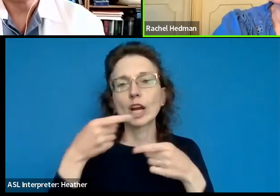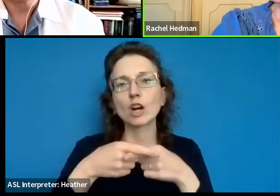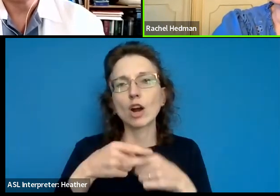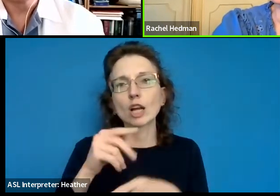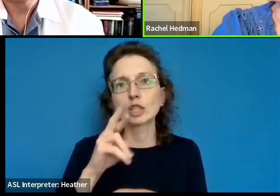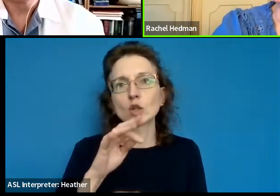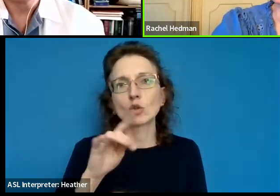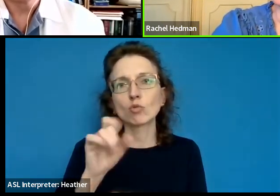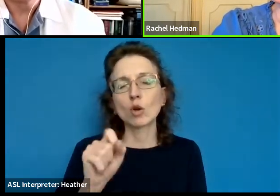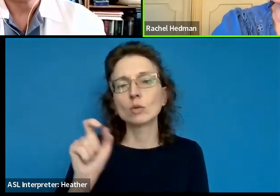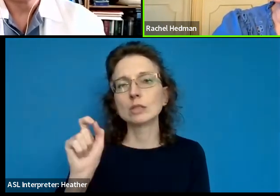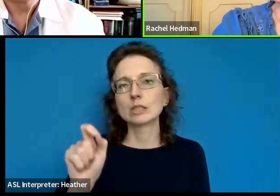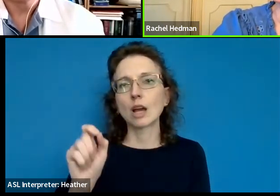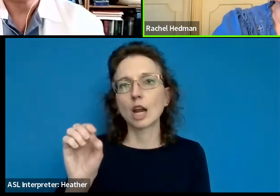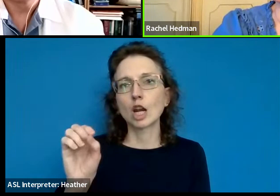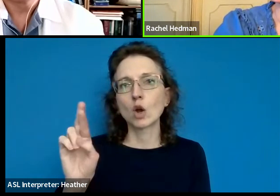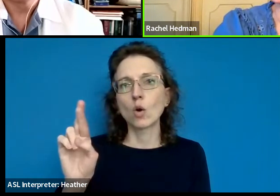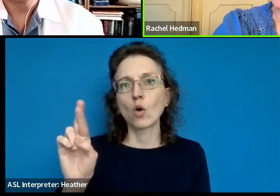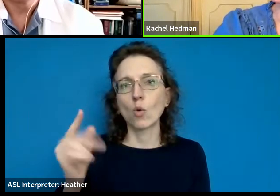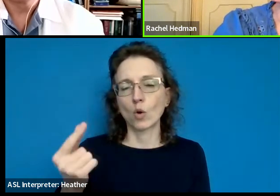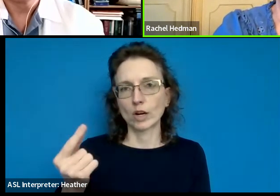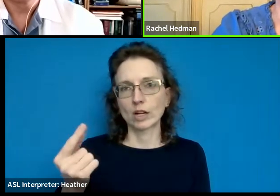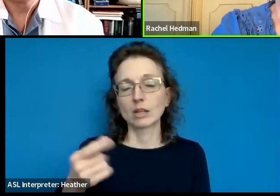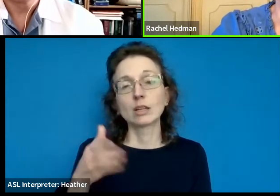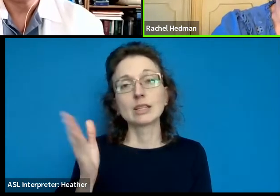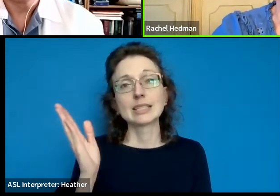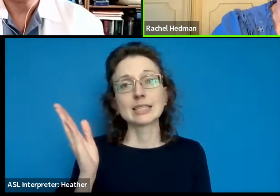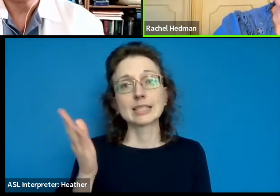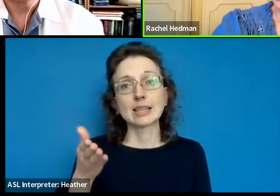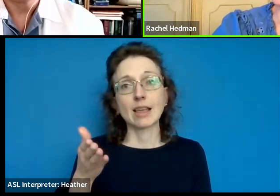storycrossroads.org. And then you do